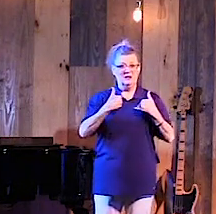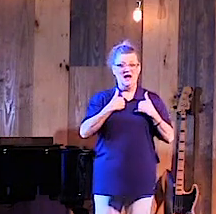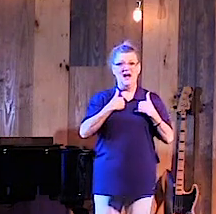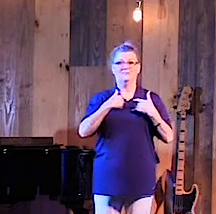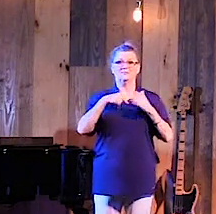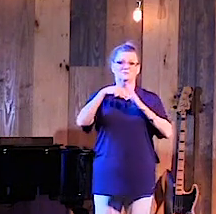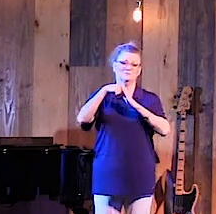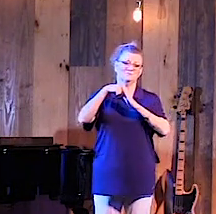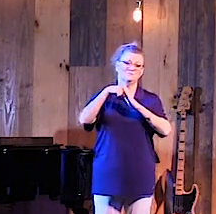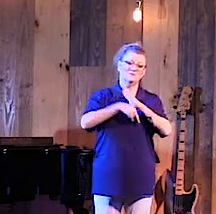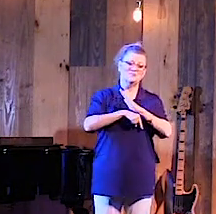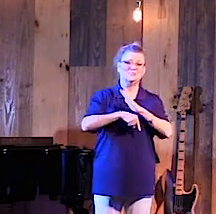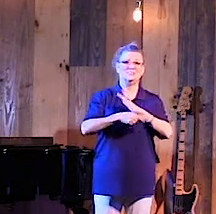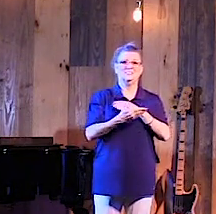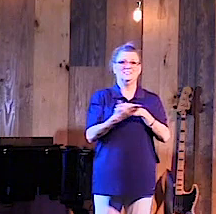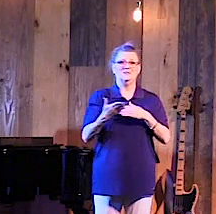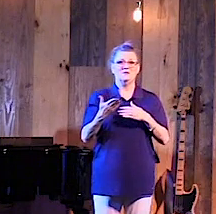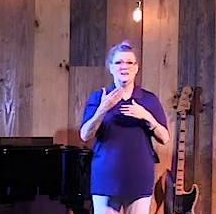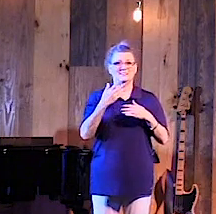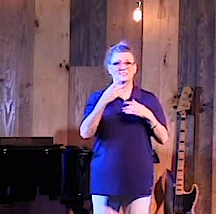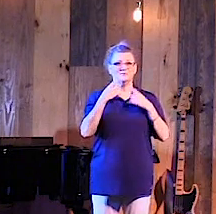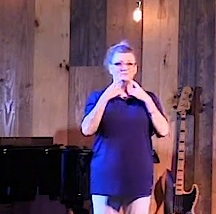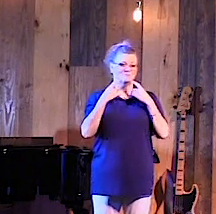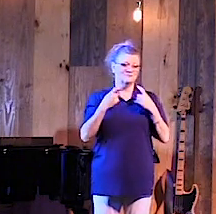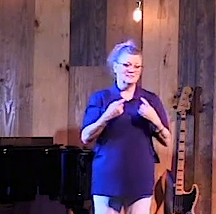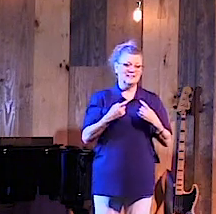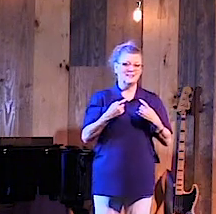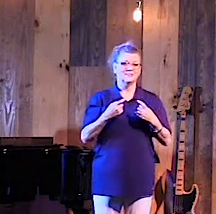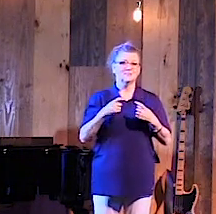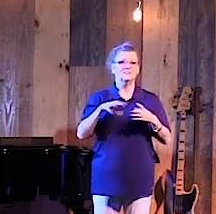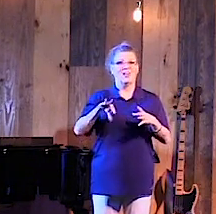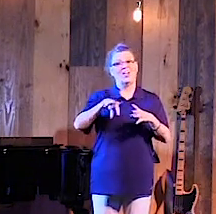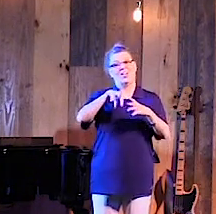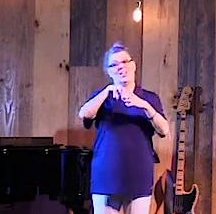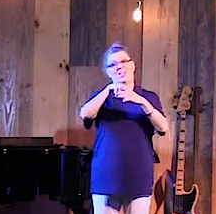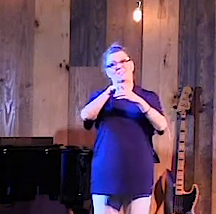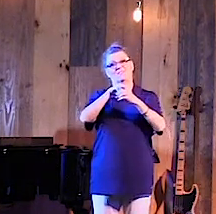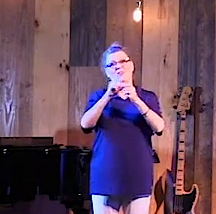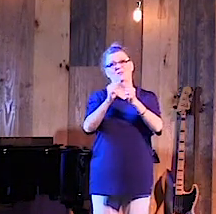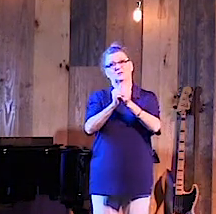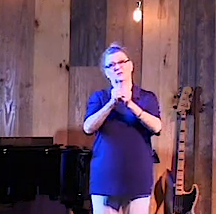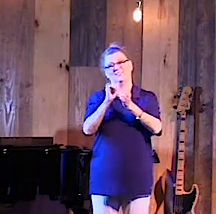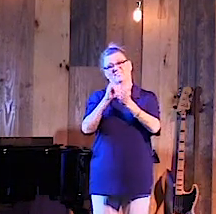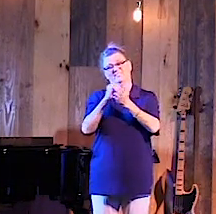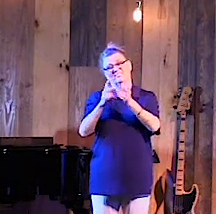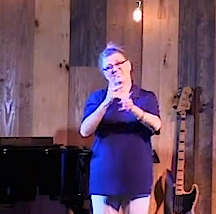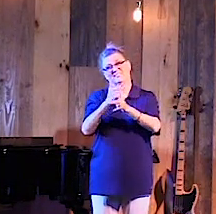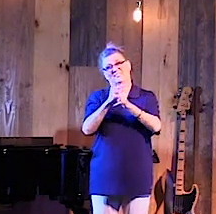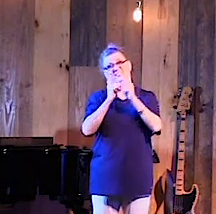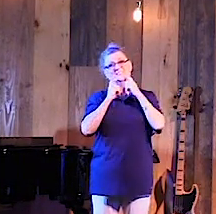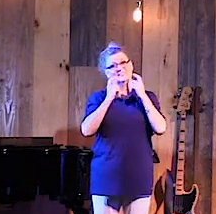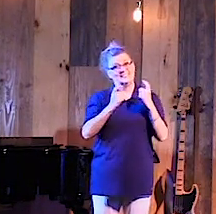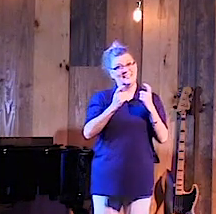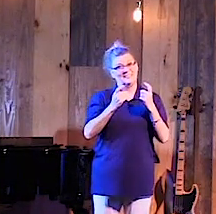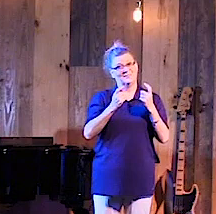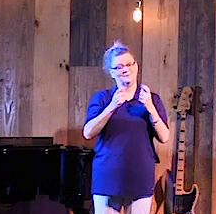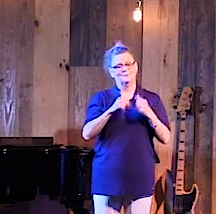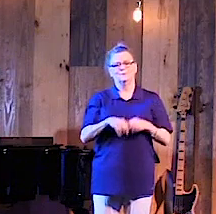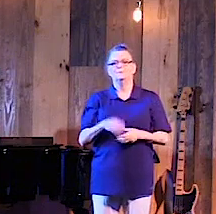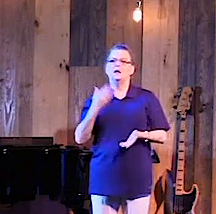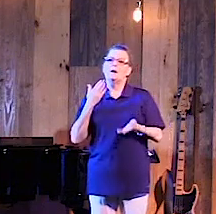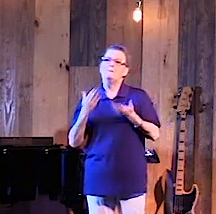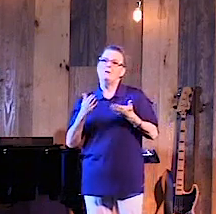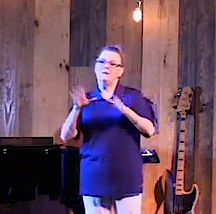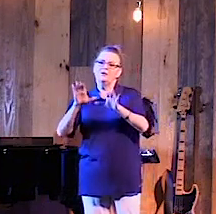they want to talk to me about, sometimes it always involves something to do with that kind of sin. Maybe it's someone you did